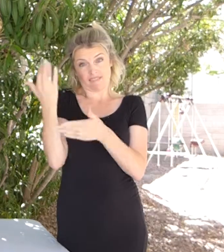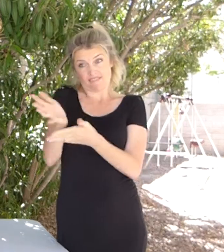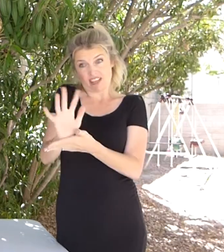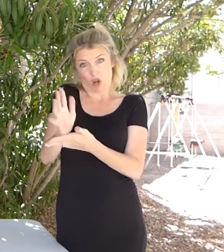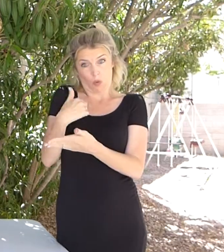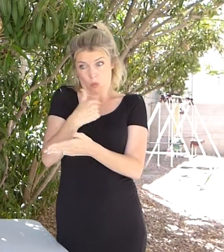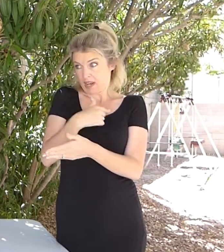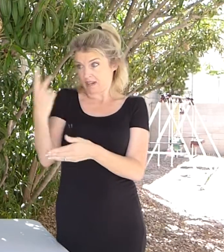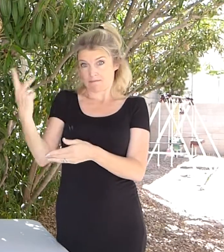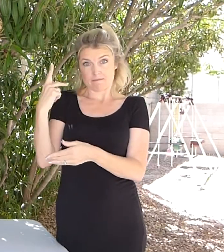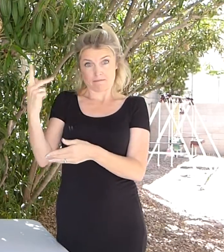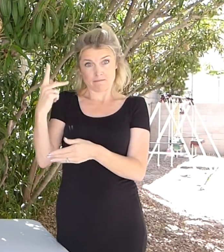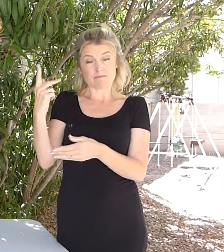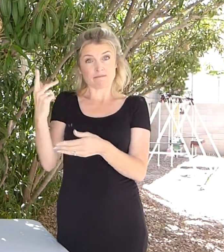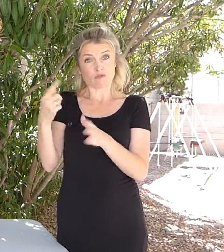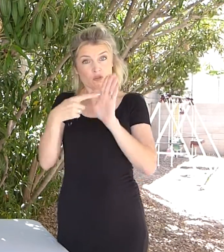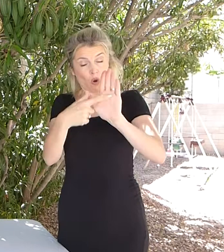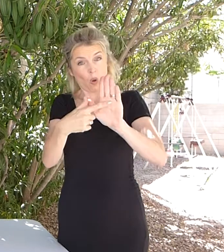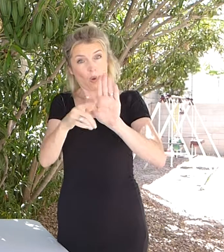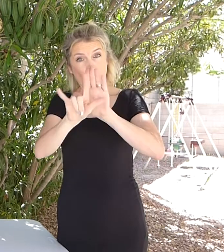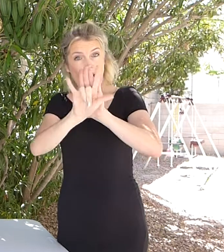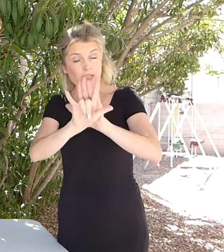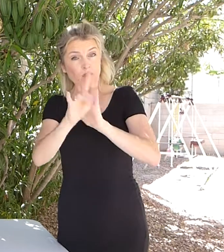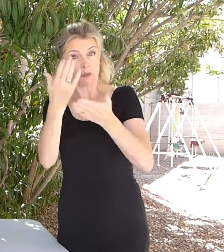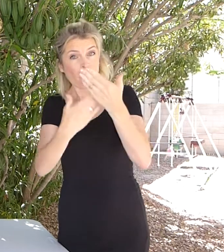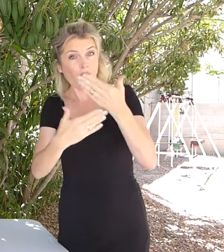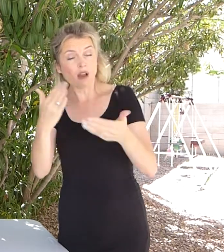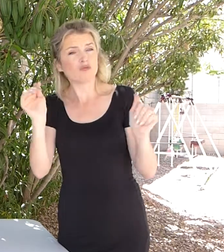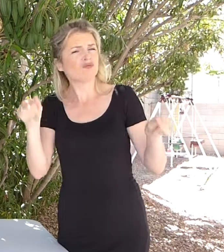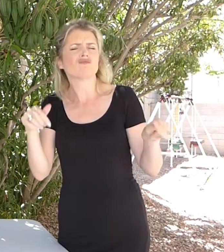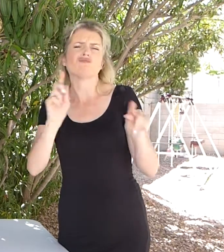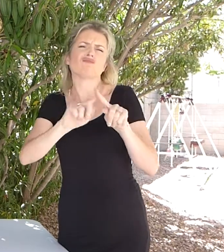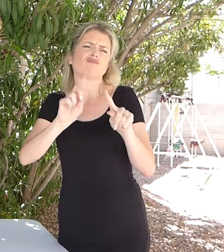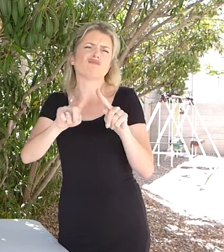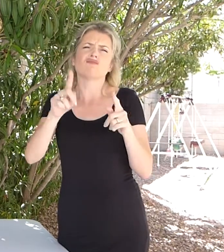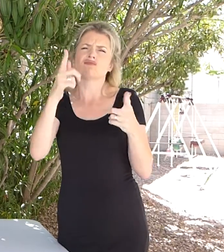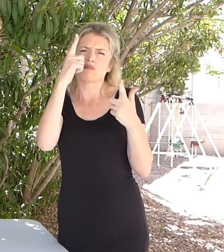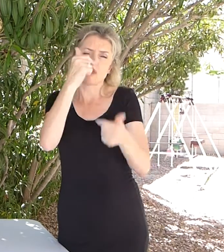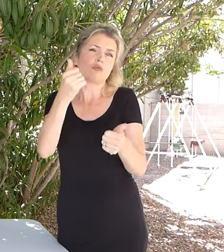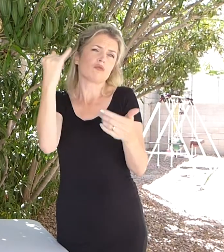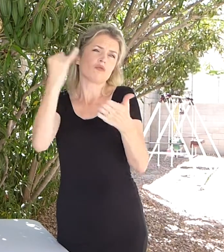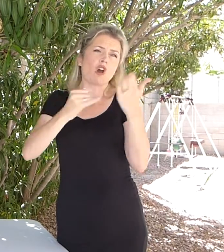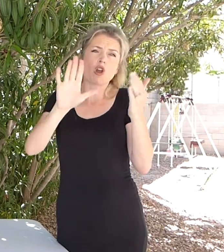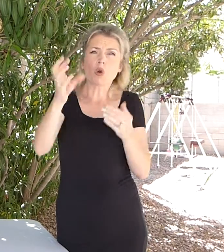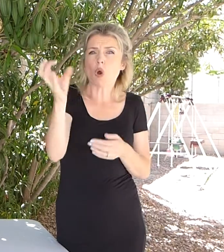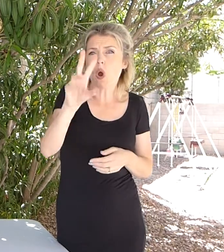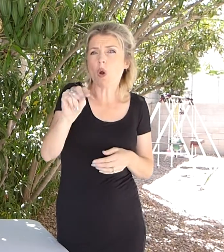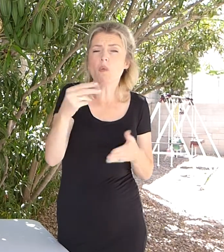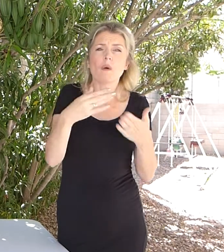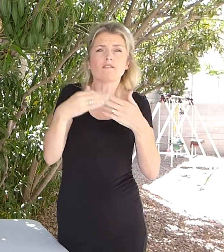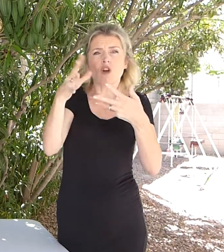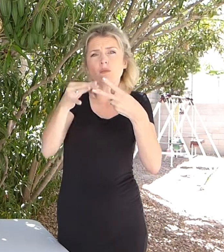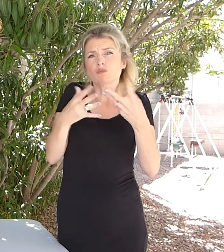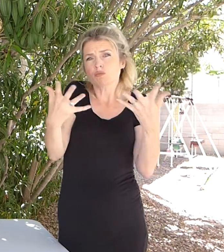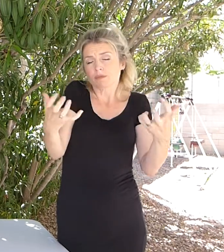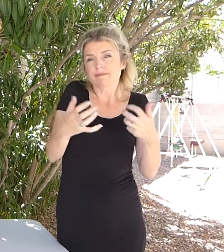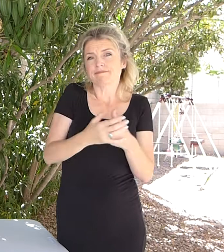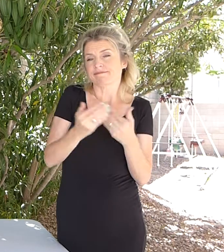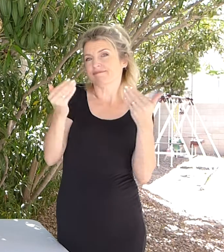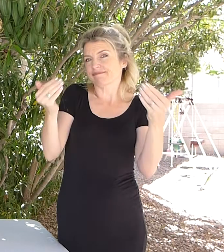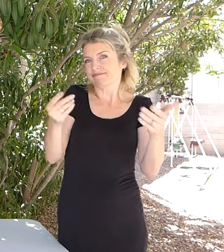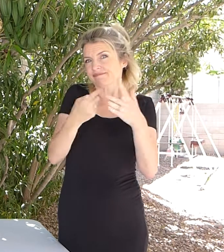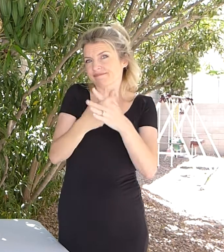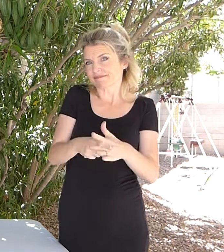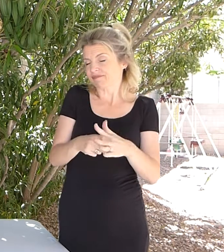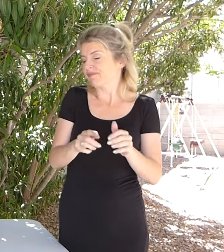you could make different ILYs, you could draw your own, lots of options, so whatever you would like. Alright, so let's get started.